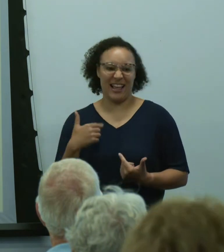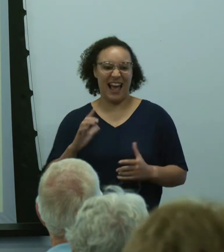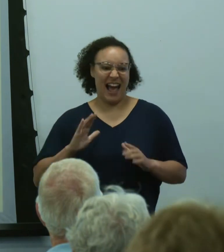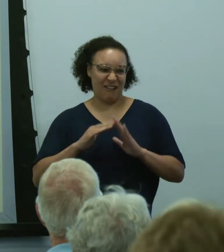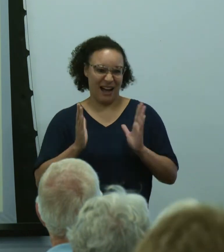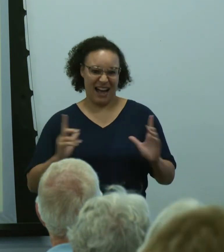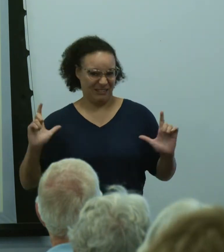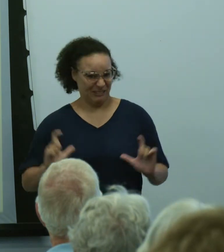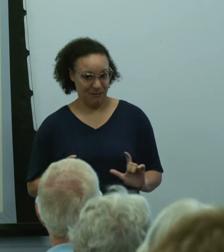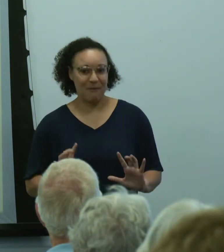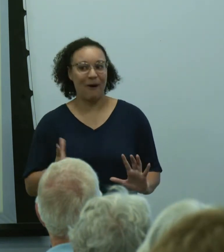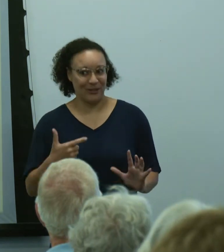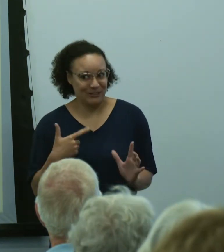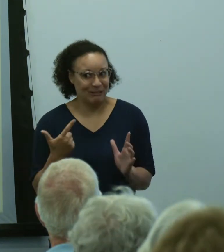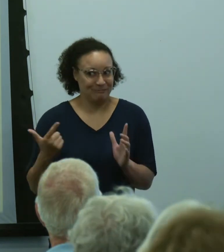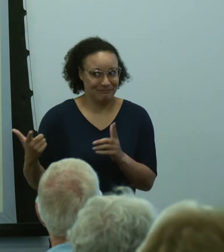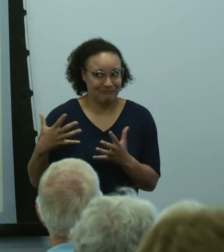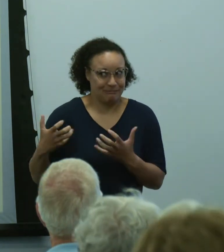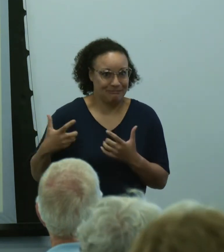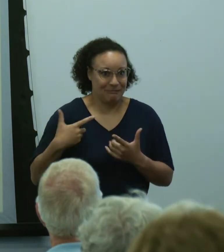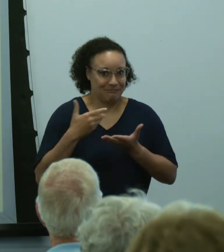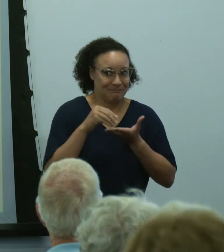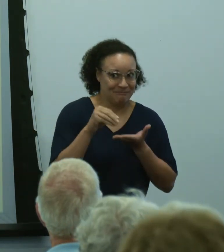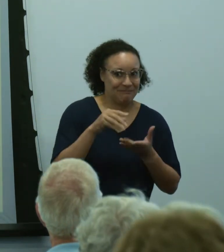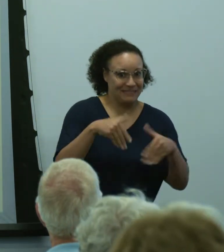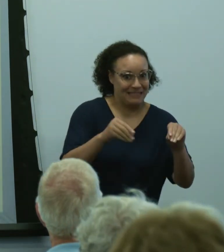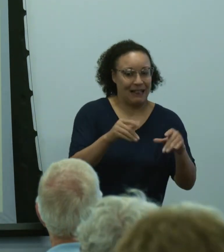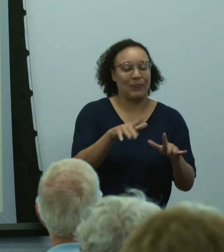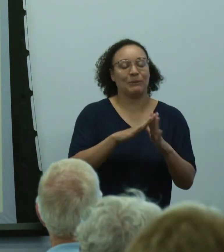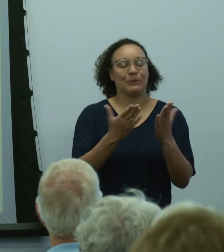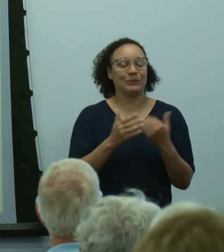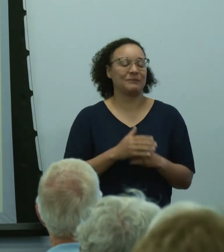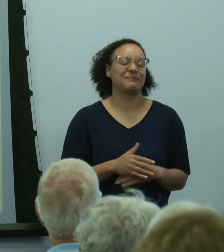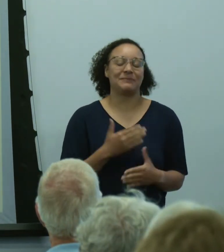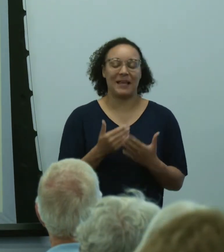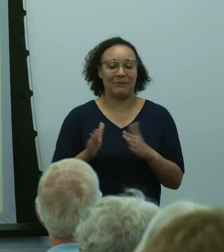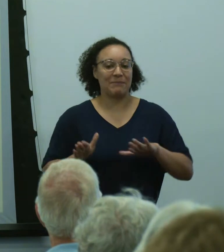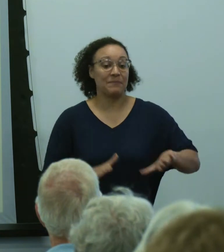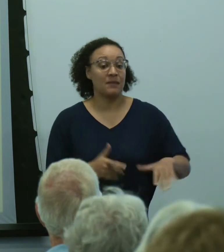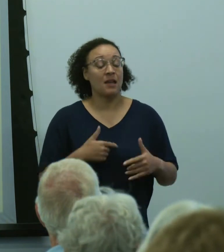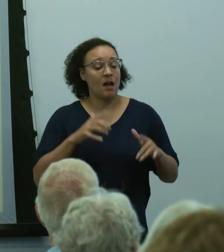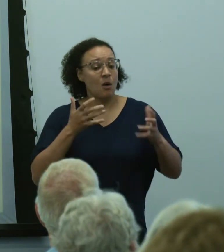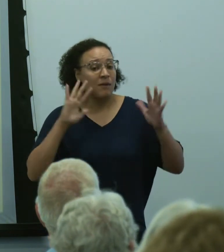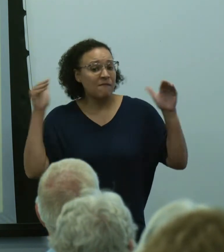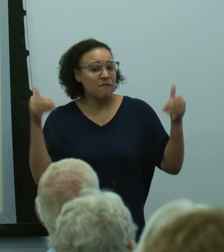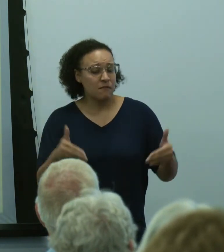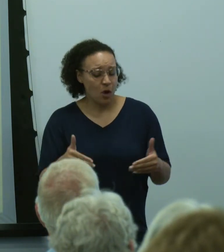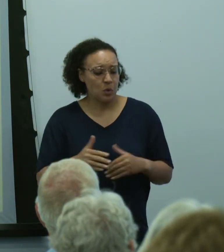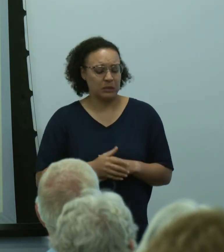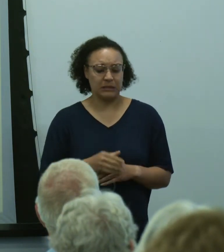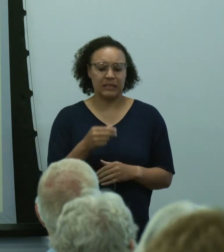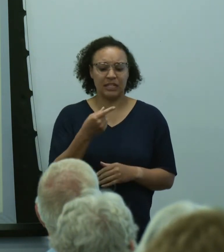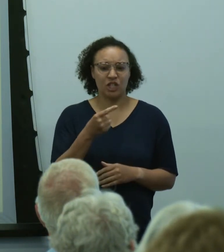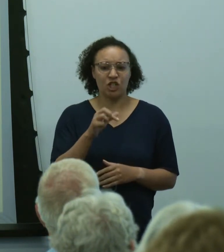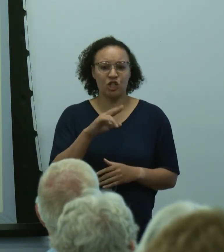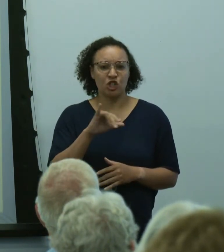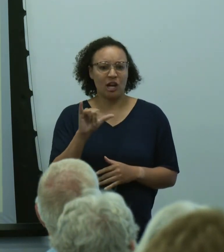far. So anyway, having said that, I'm going to talk a little bit about the history of